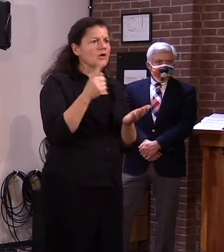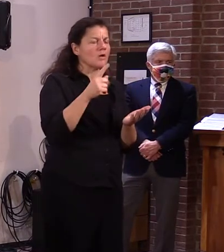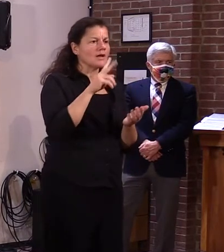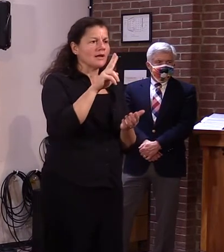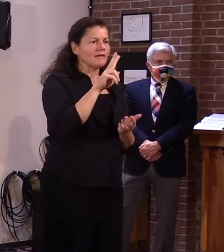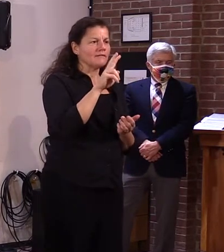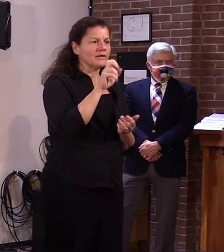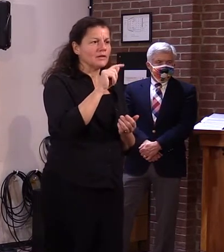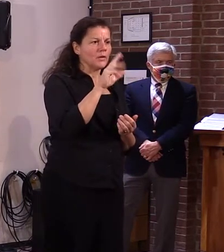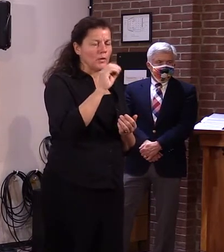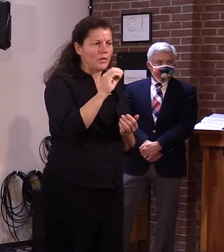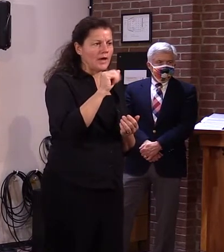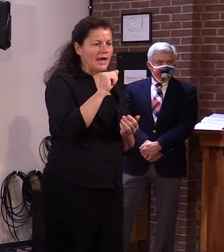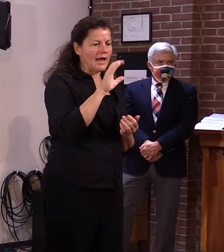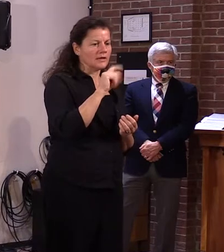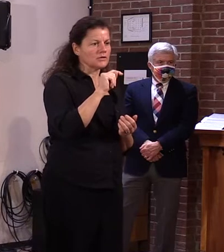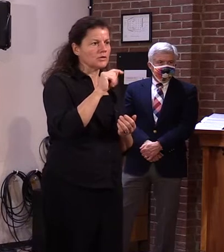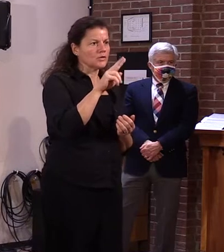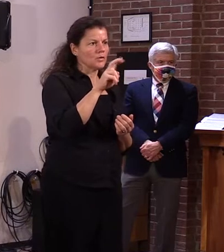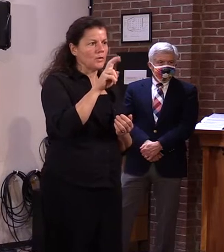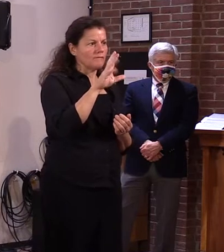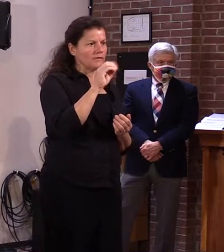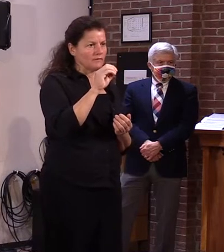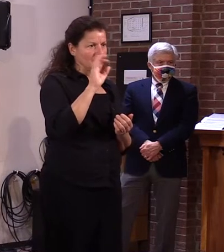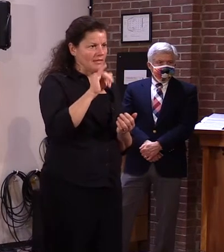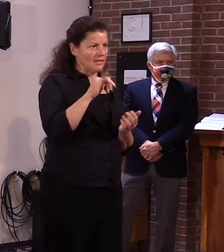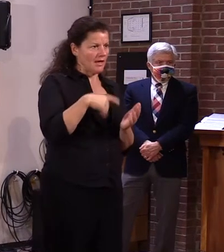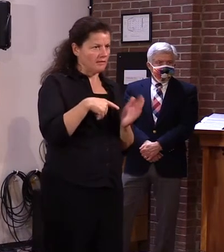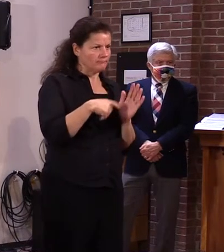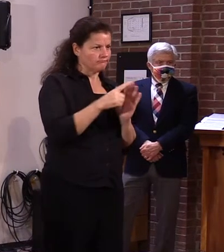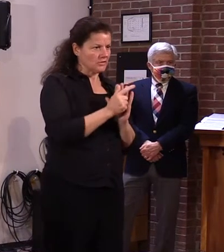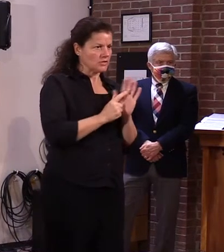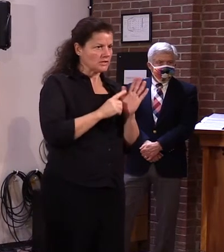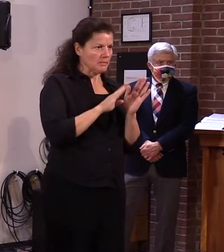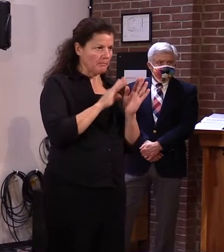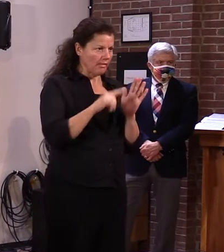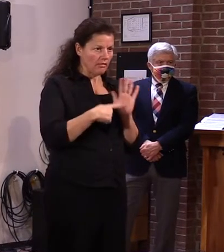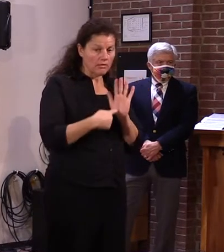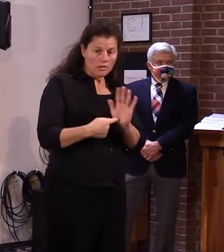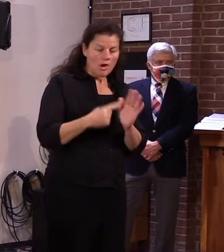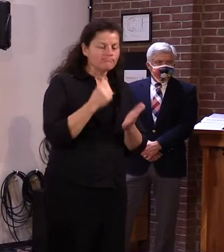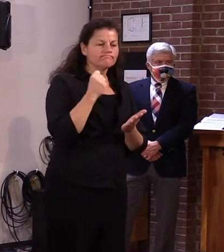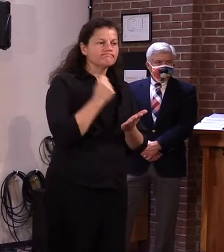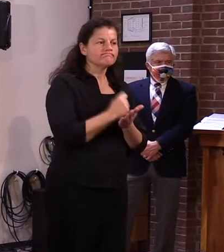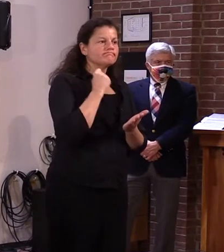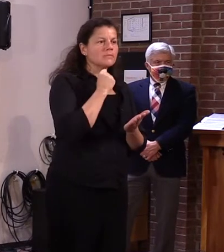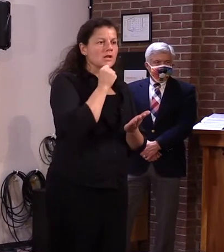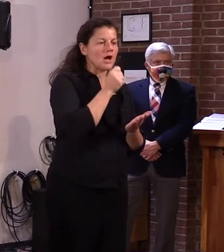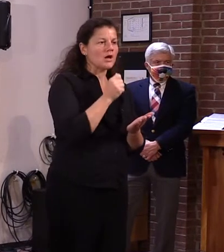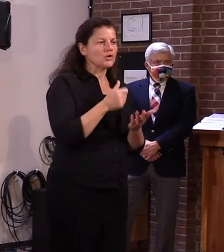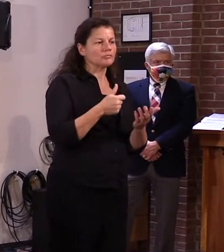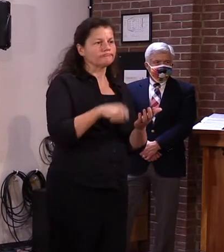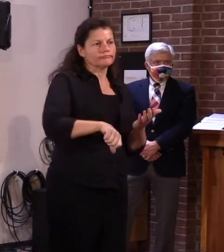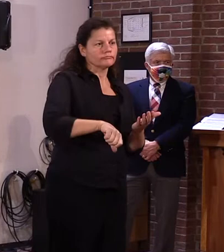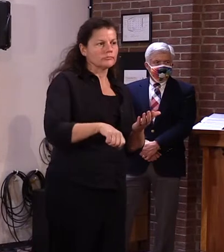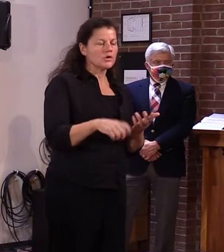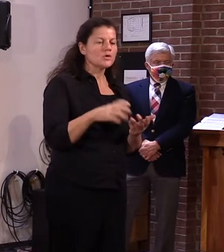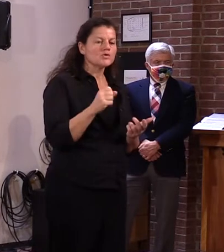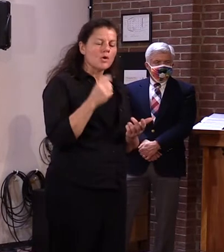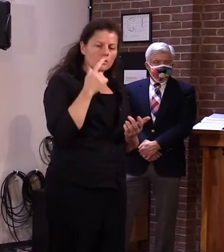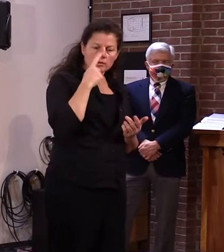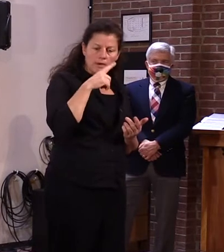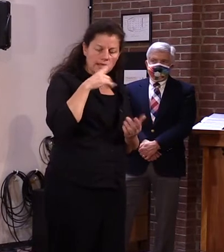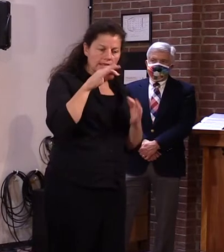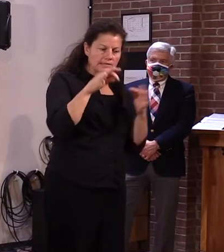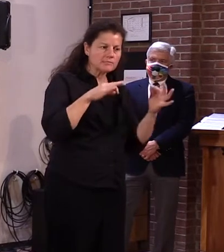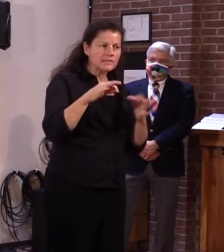know along the way that concerns. I wonder if you can explain your reasoning, then maybe the executive order that came out along with